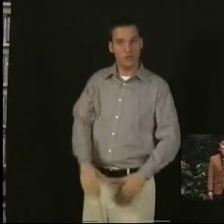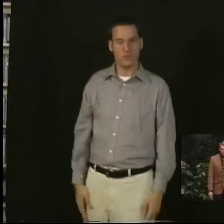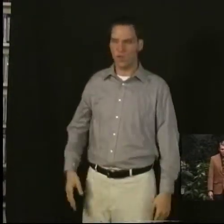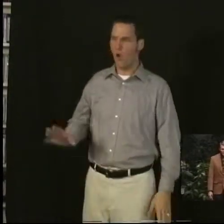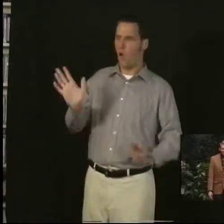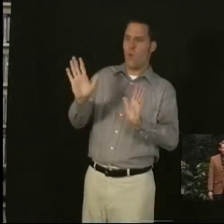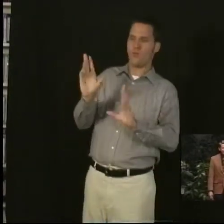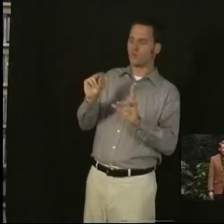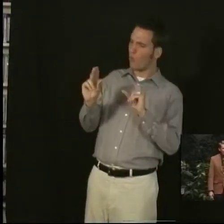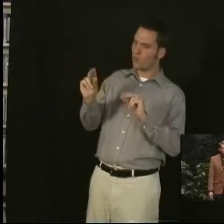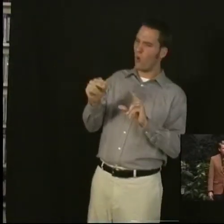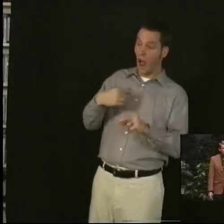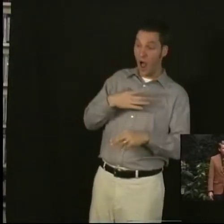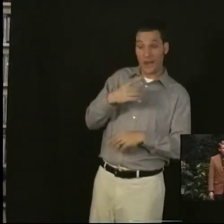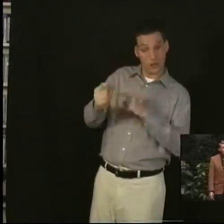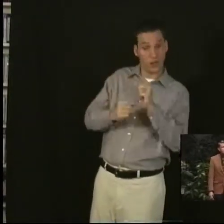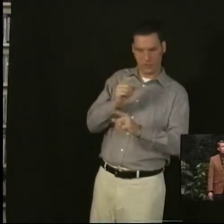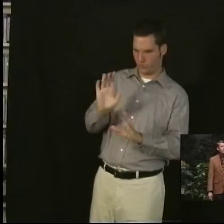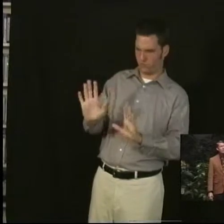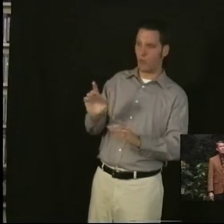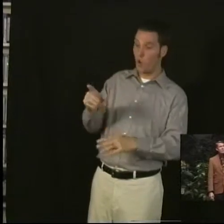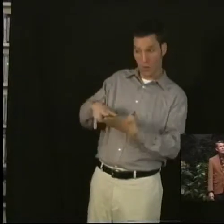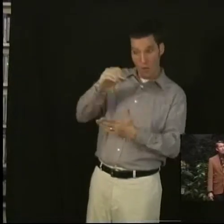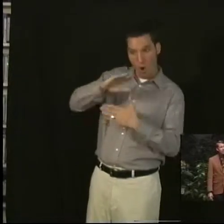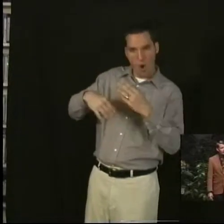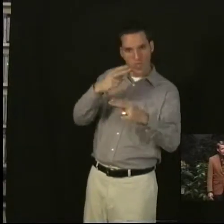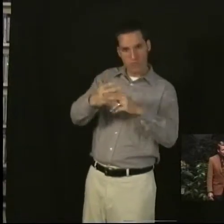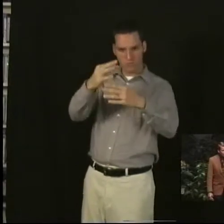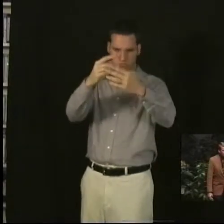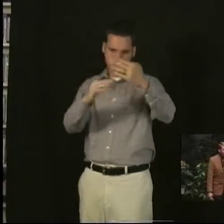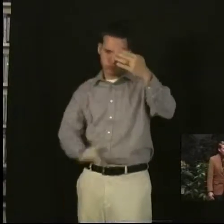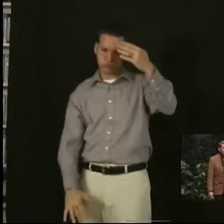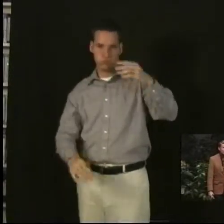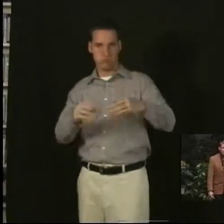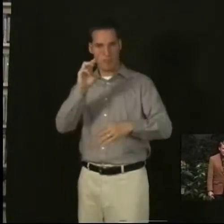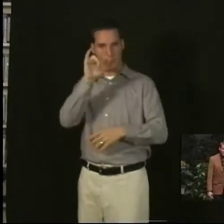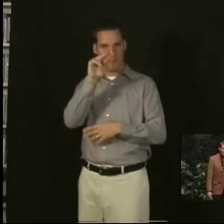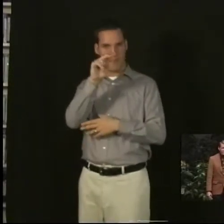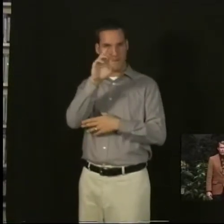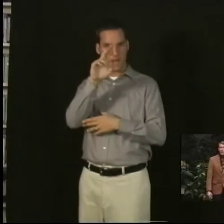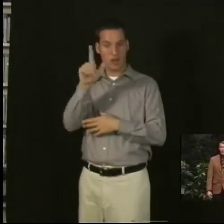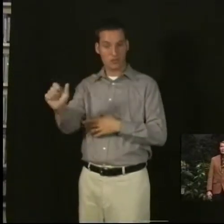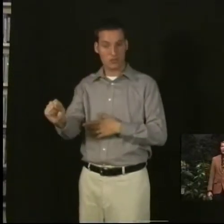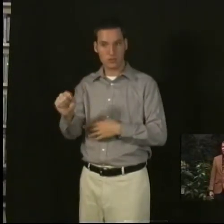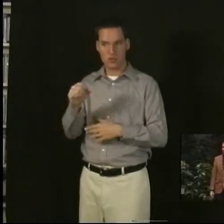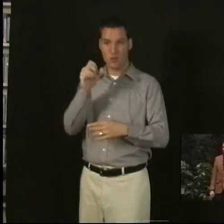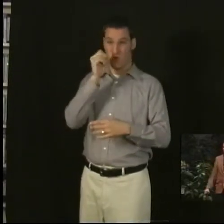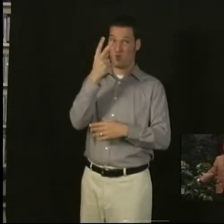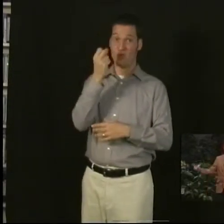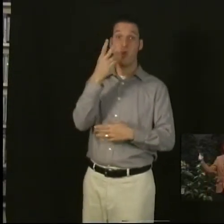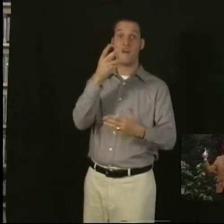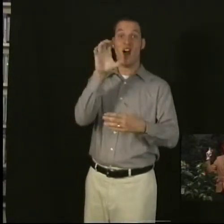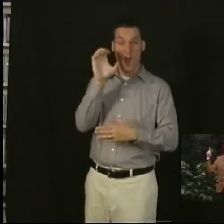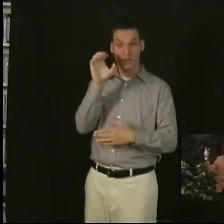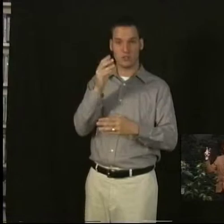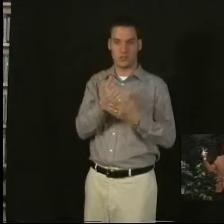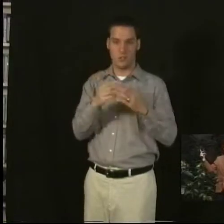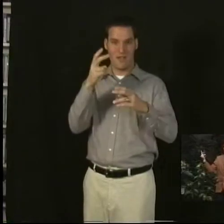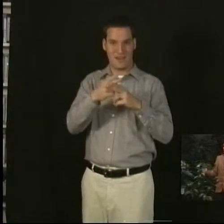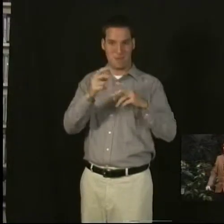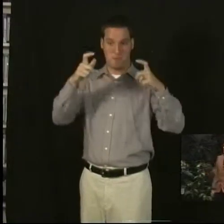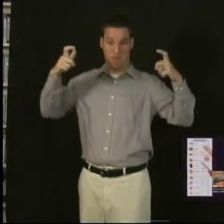said, "Oh, no, man, I like geology. Are you kidding? You've learned the names of all the minerals." That's a good trick, folks. There are 1,200 minerals. Some have names about